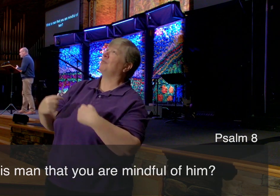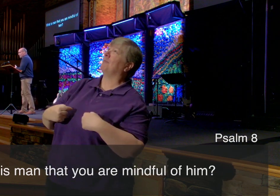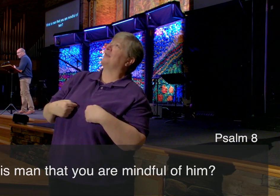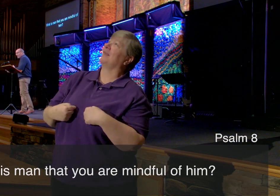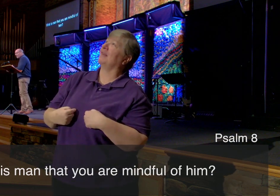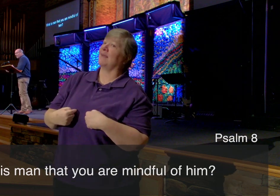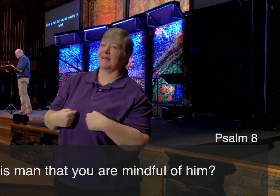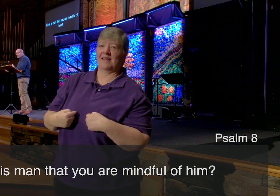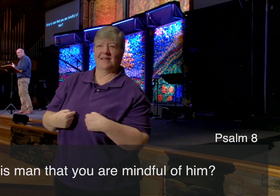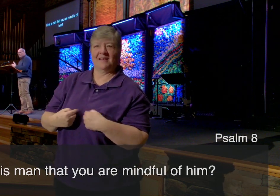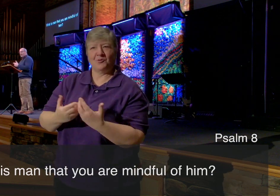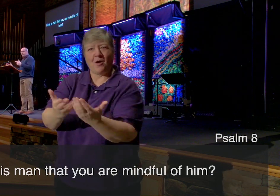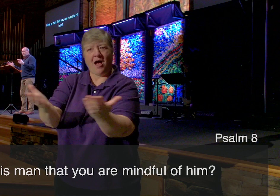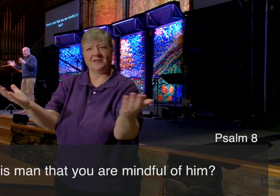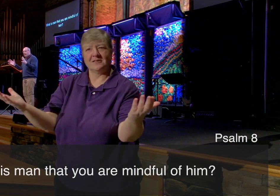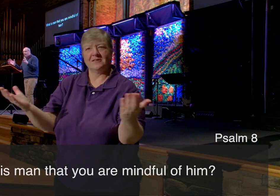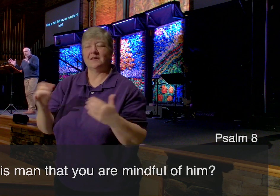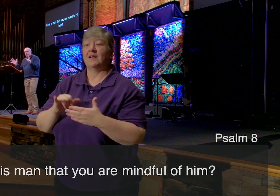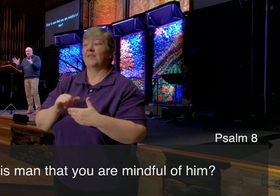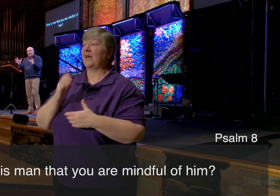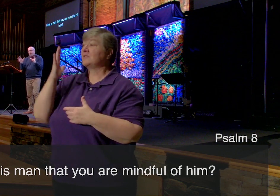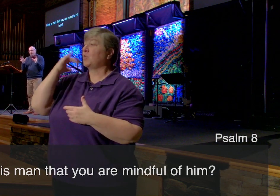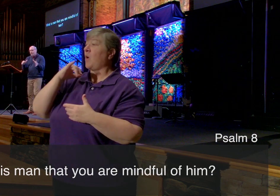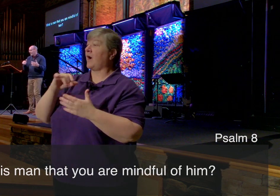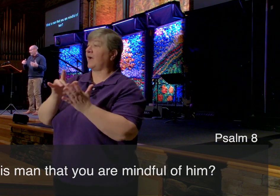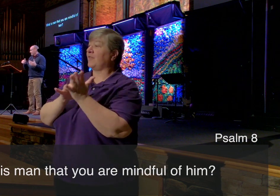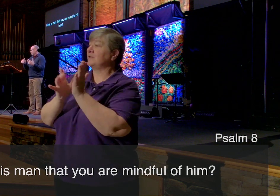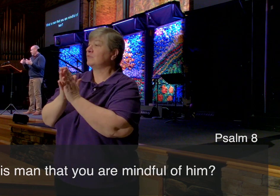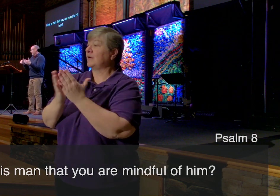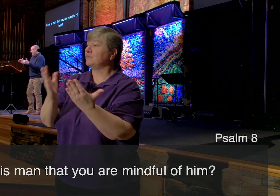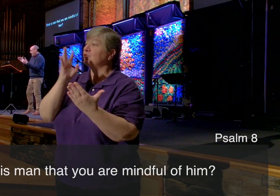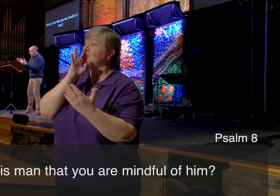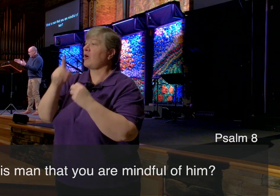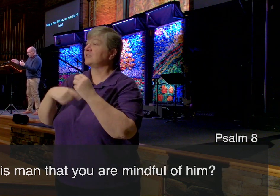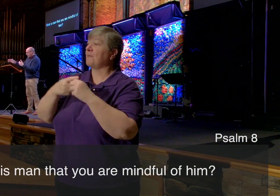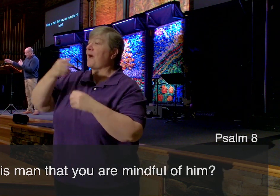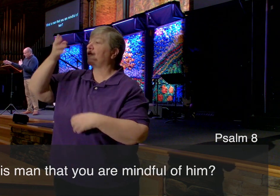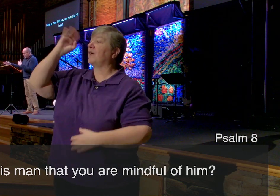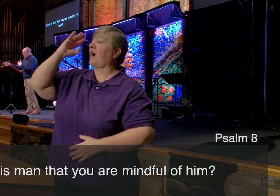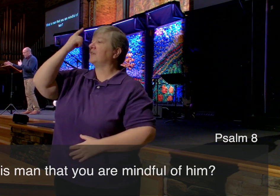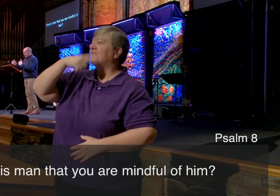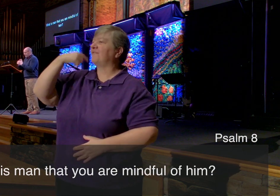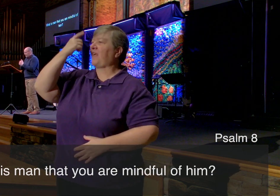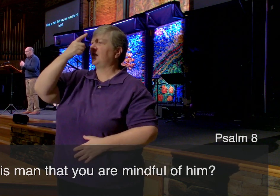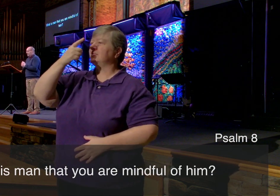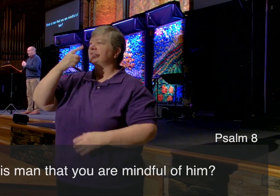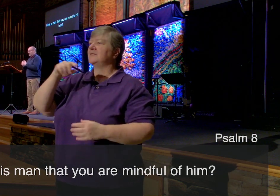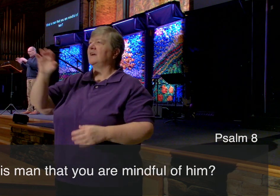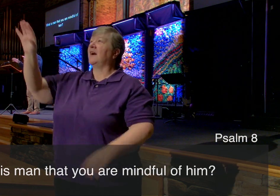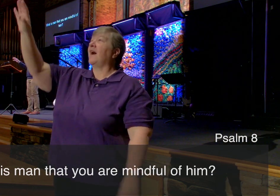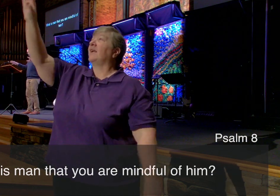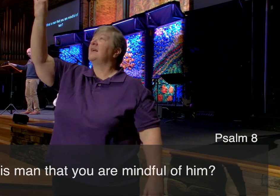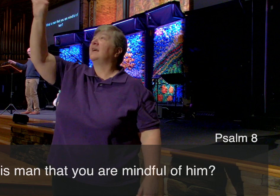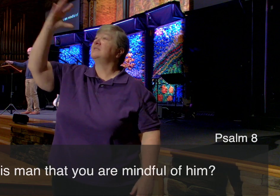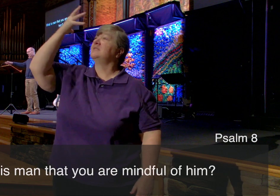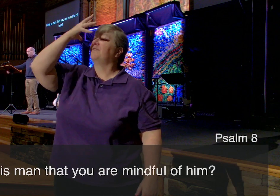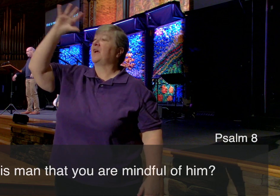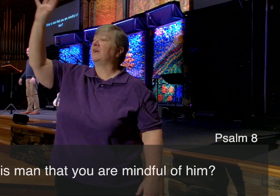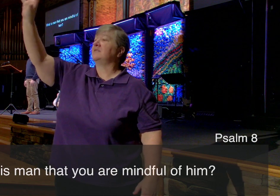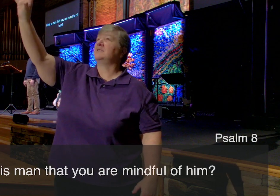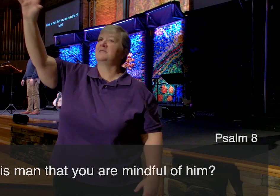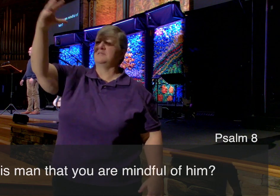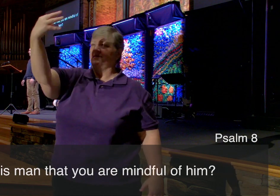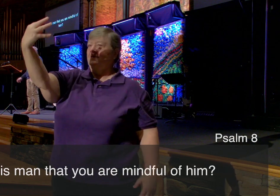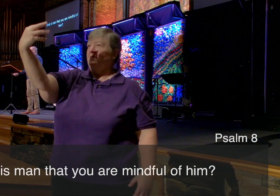us. That's part of the reason why the scriptures talk about God's face and him turning his face towards us.